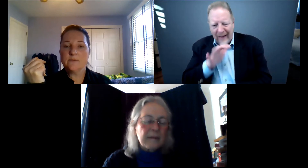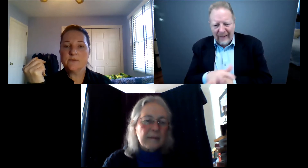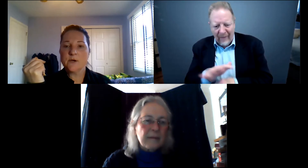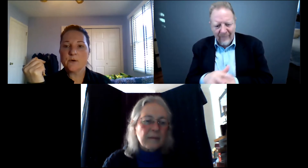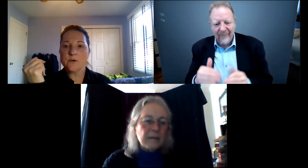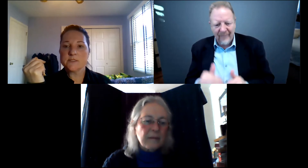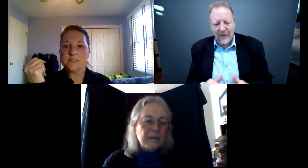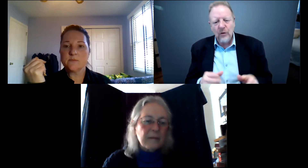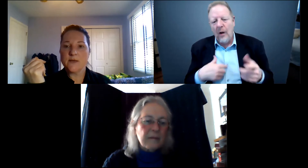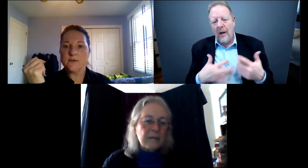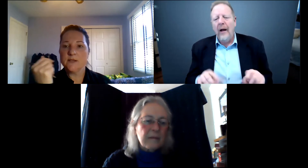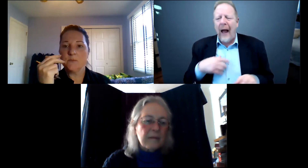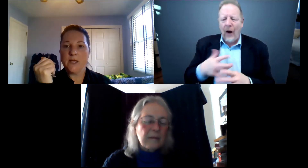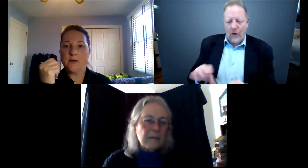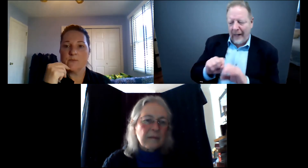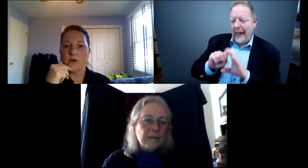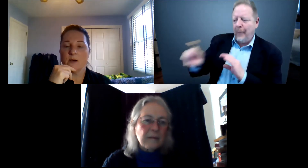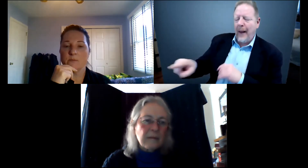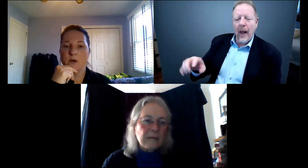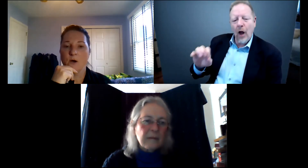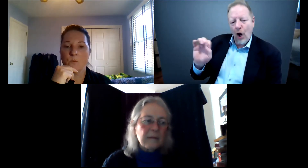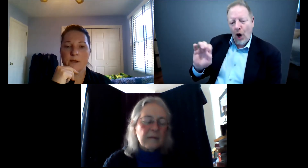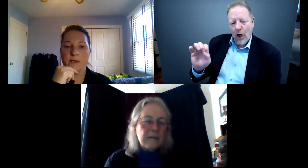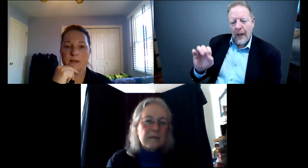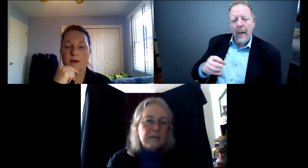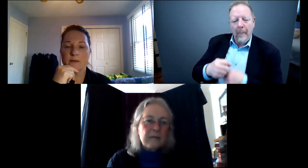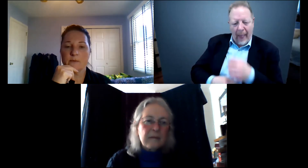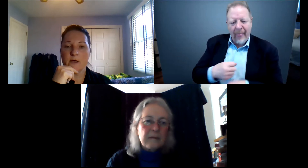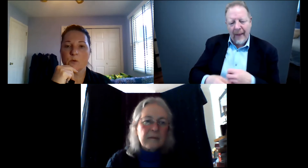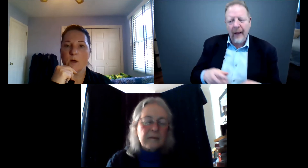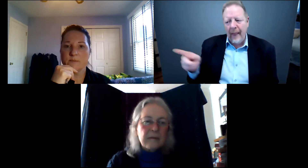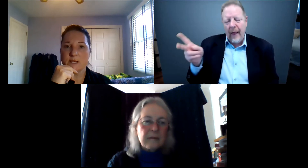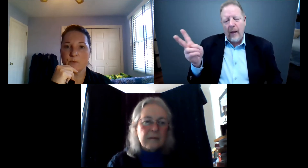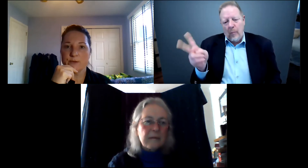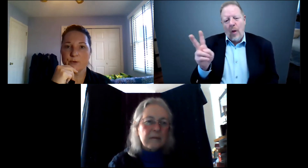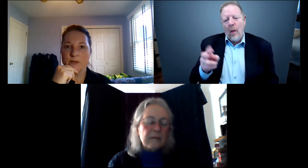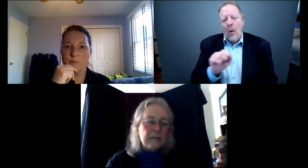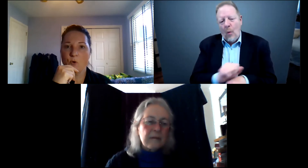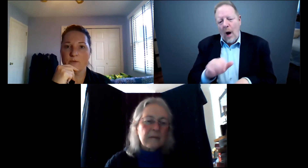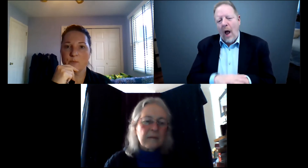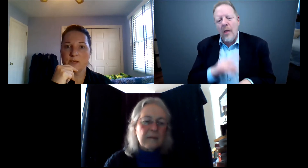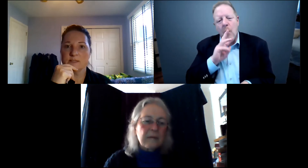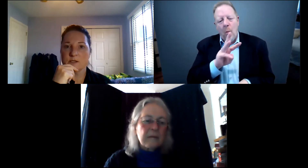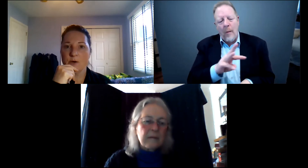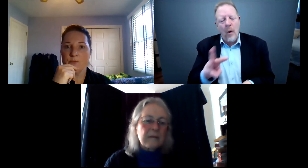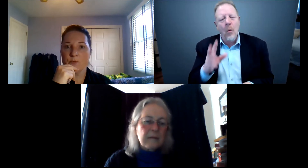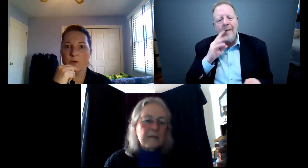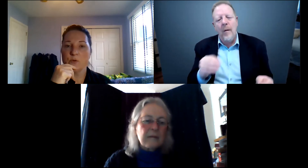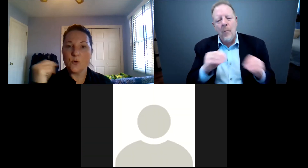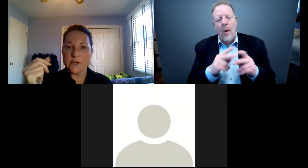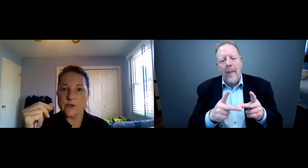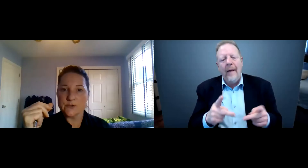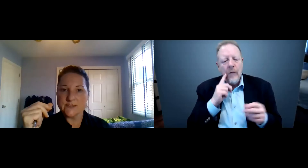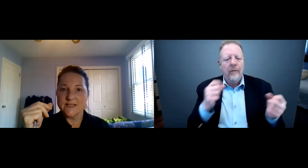know Ernest and Bethany and Pam are working on the website where there'll be more of a place to go